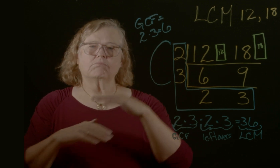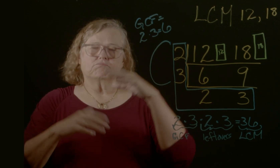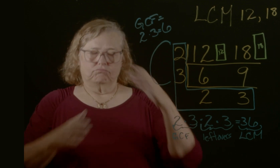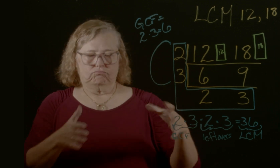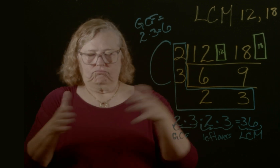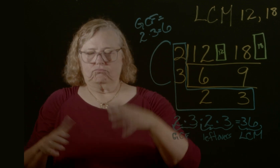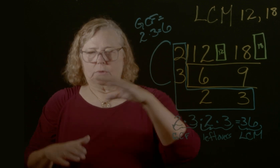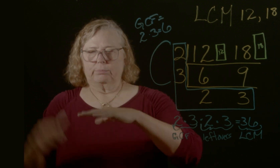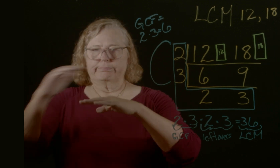up.